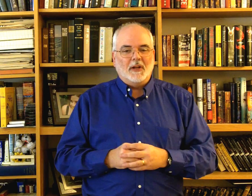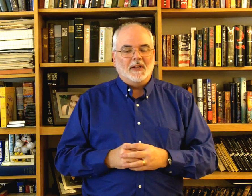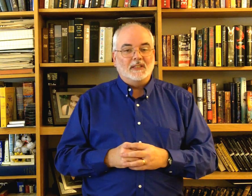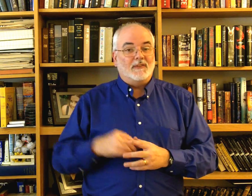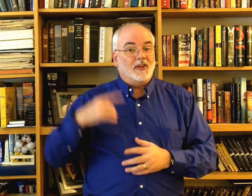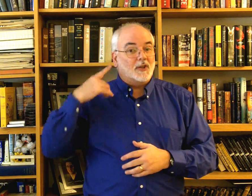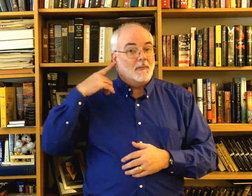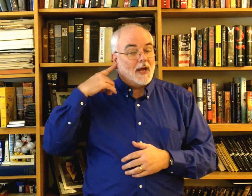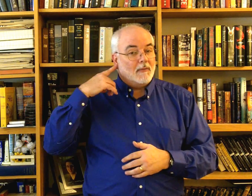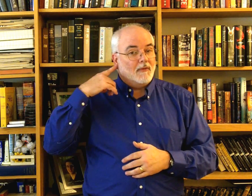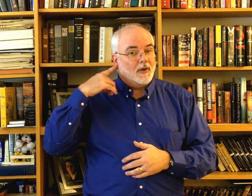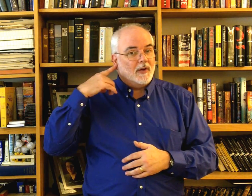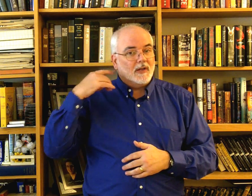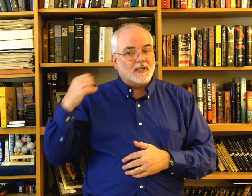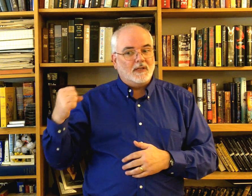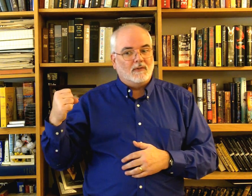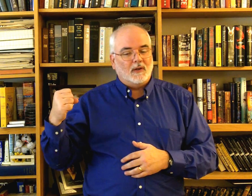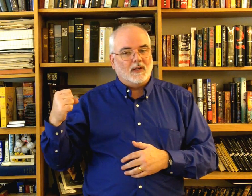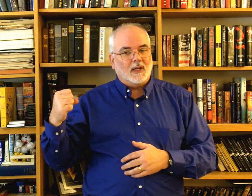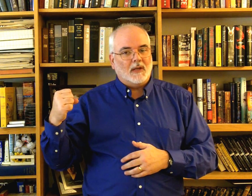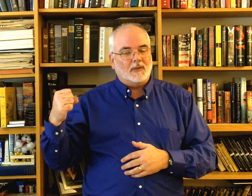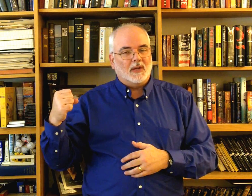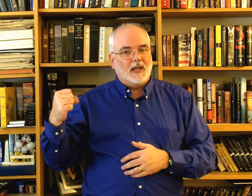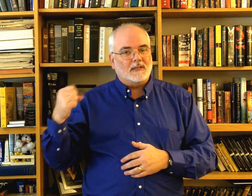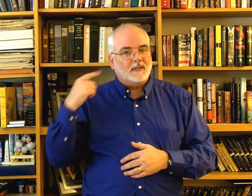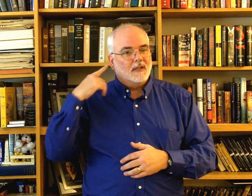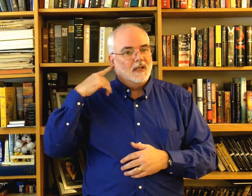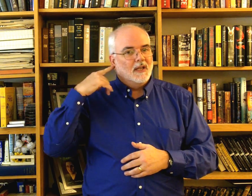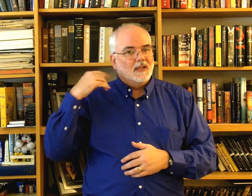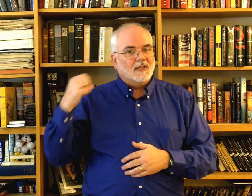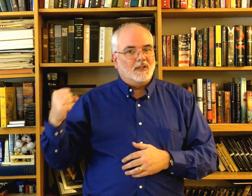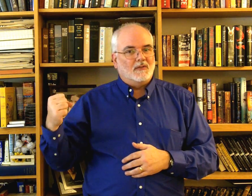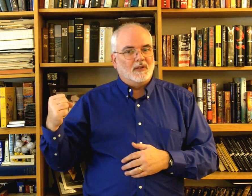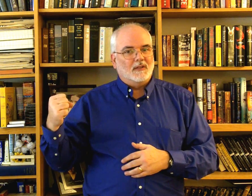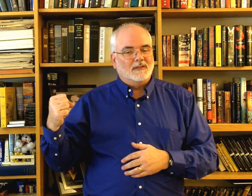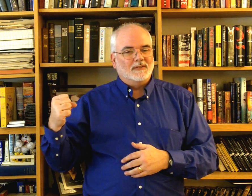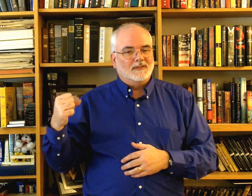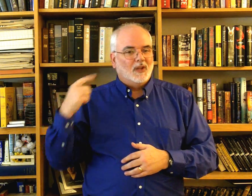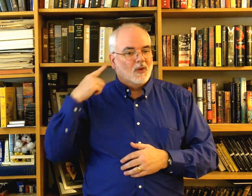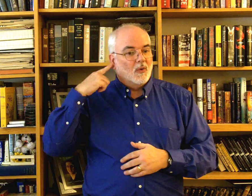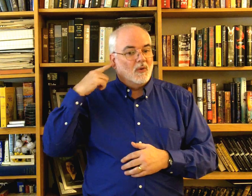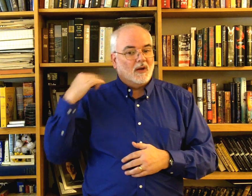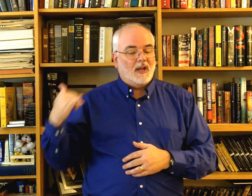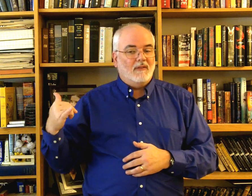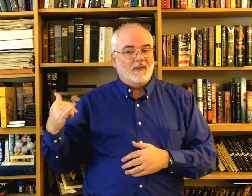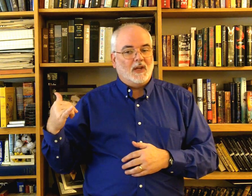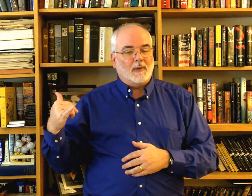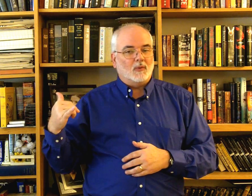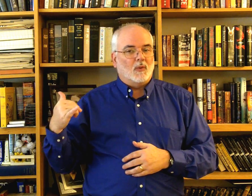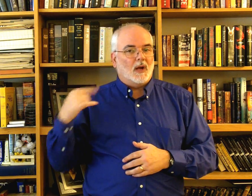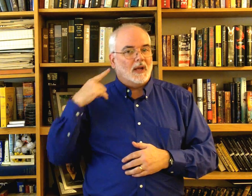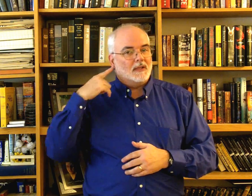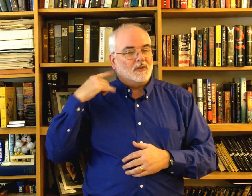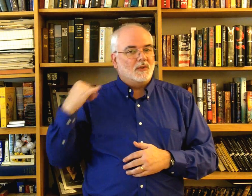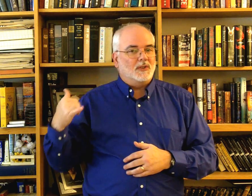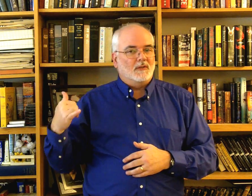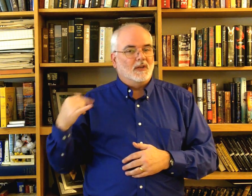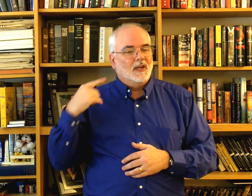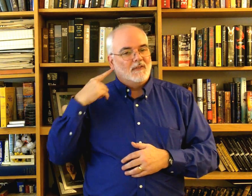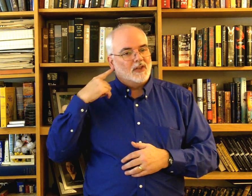Just for sake of completeness, if you touch the bottom of your ear, it's silver. Come out to an S. Silver. Or even if you come out to a Y, it's also silver. Touch